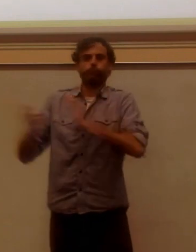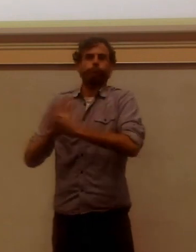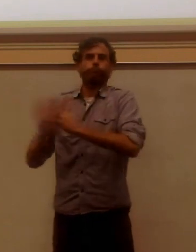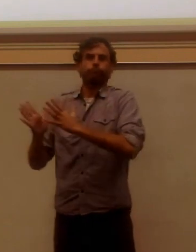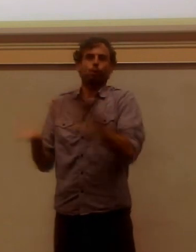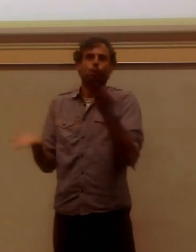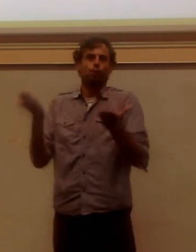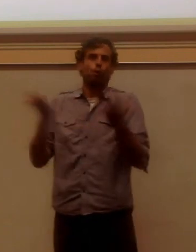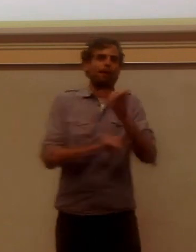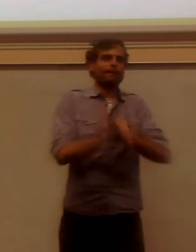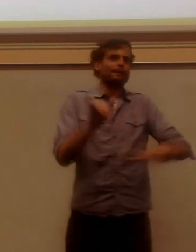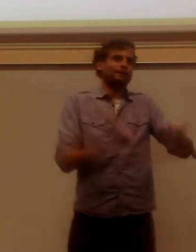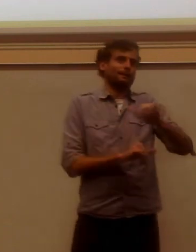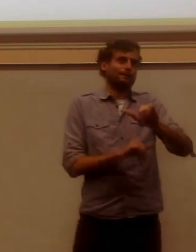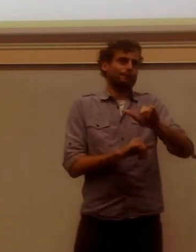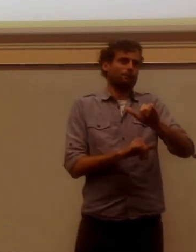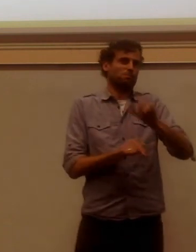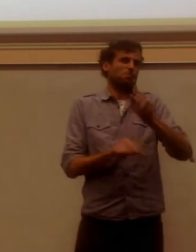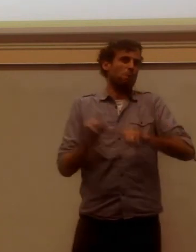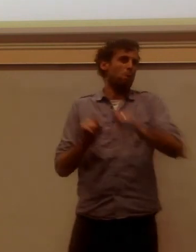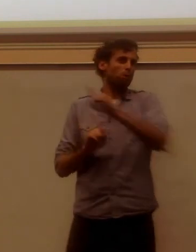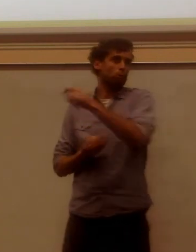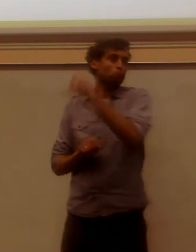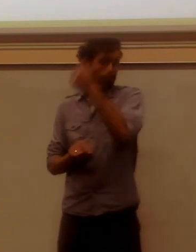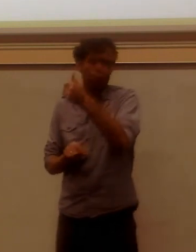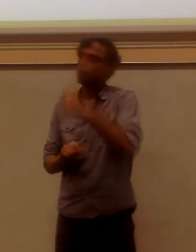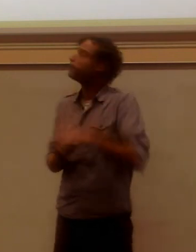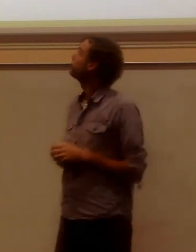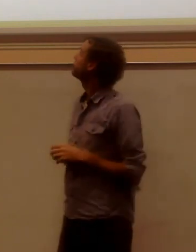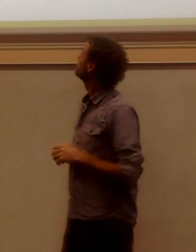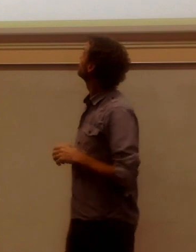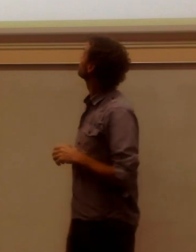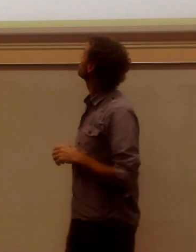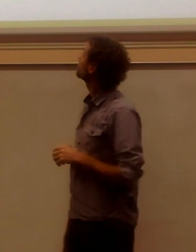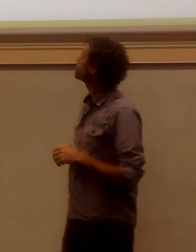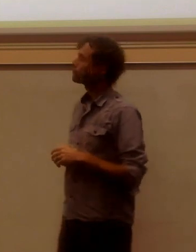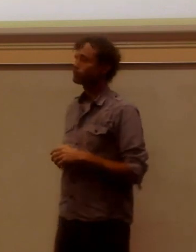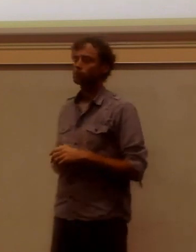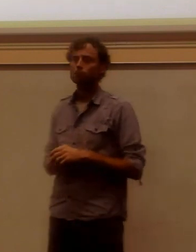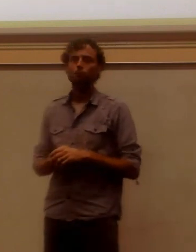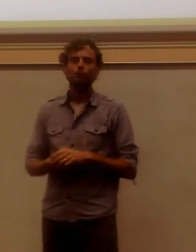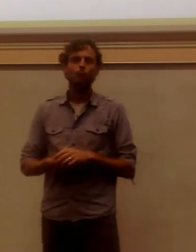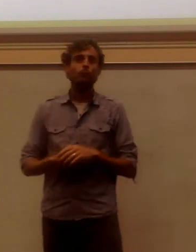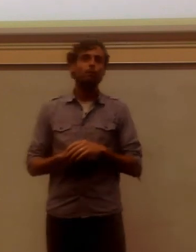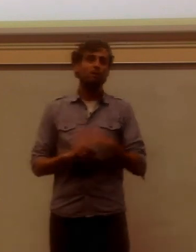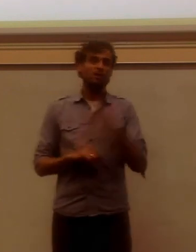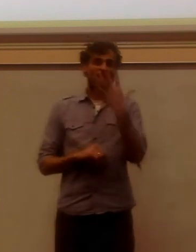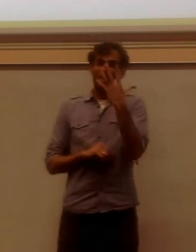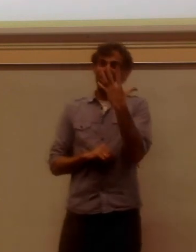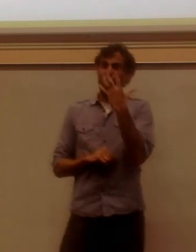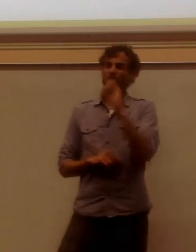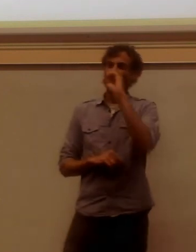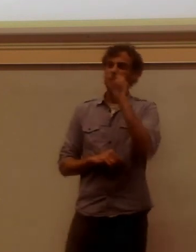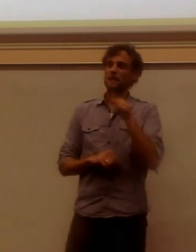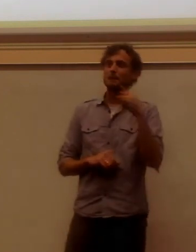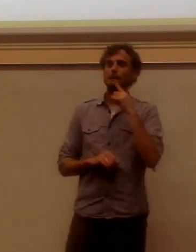they all, I would say most of them, prefer to use video interpreting services rather than text-based services because of the fact that they prefer to